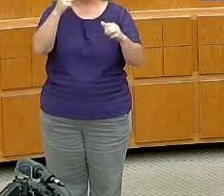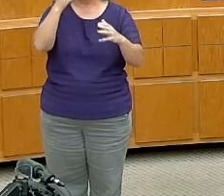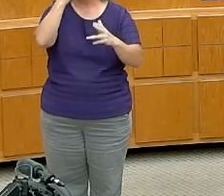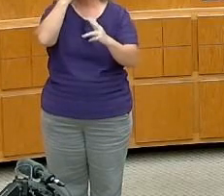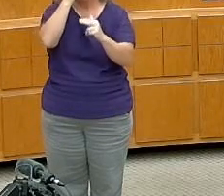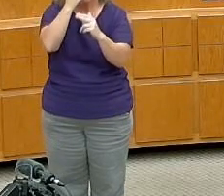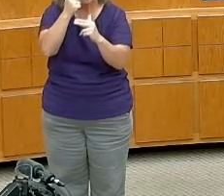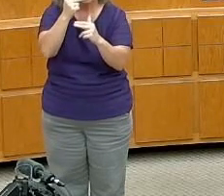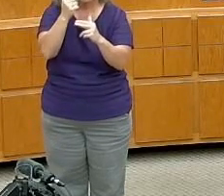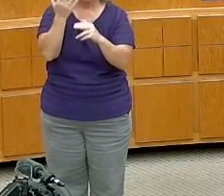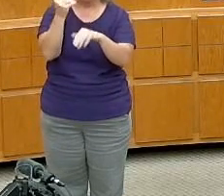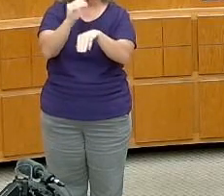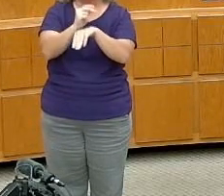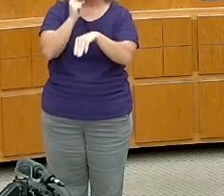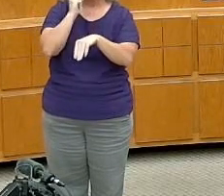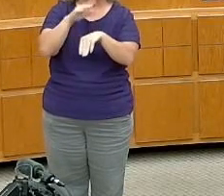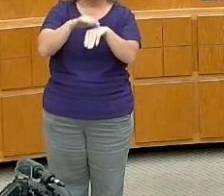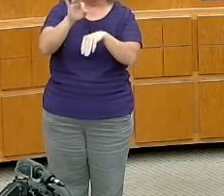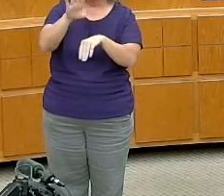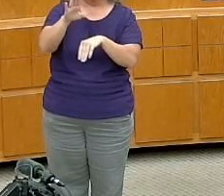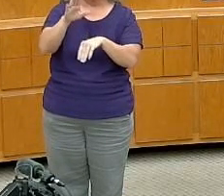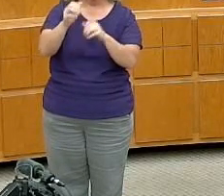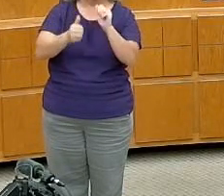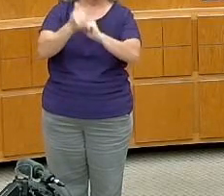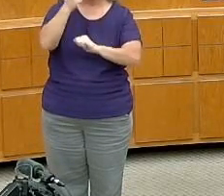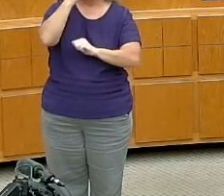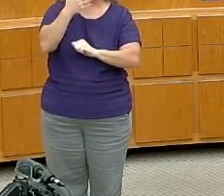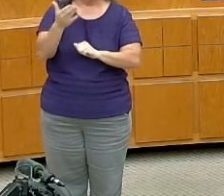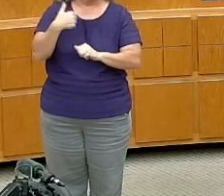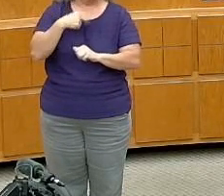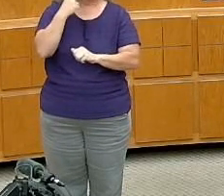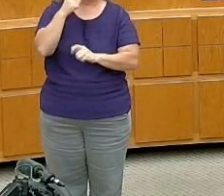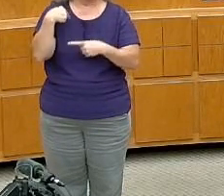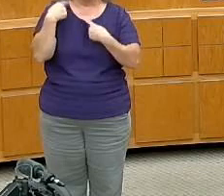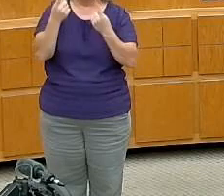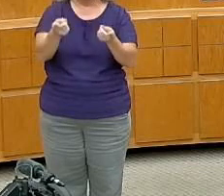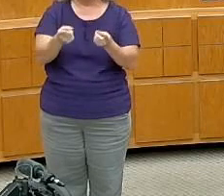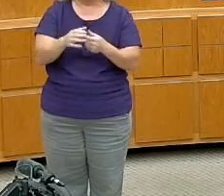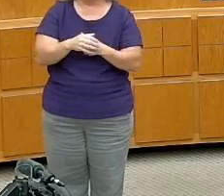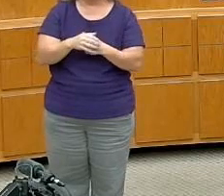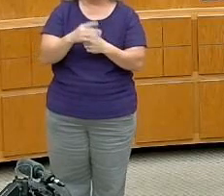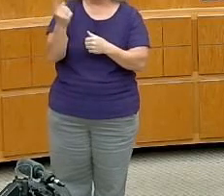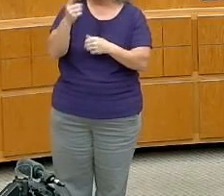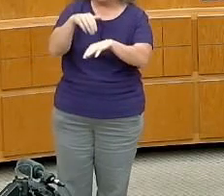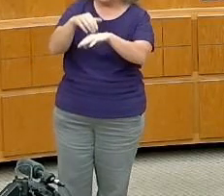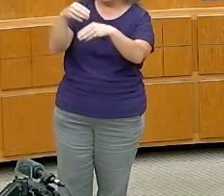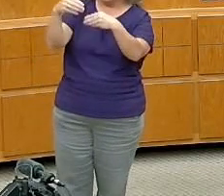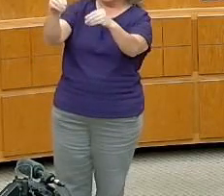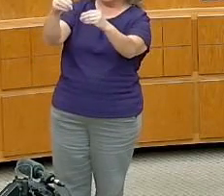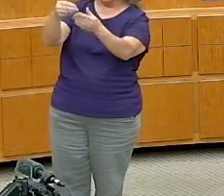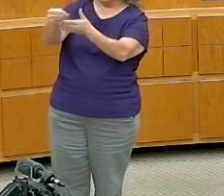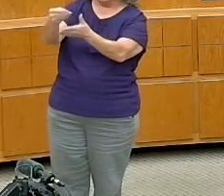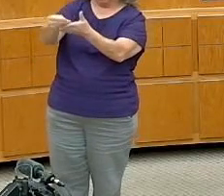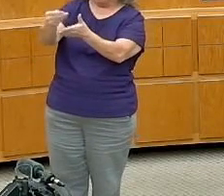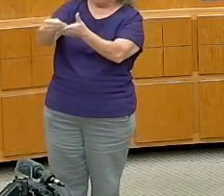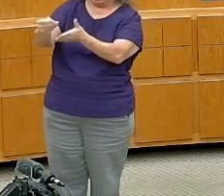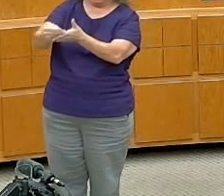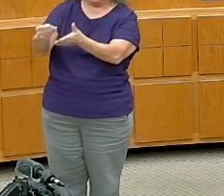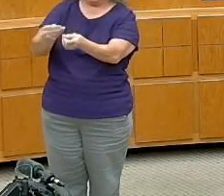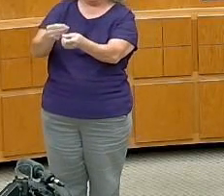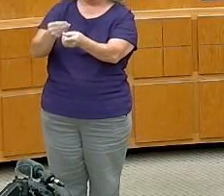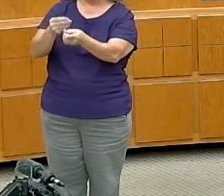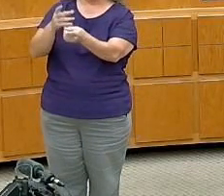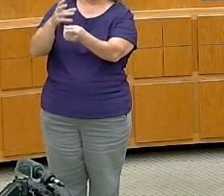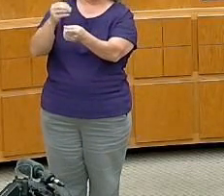the Facebook last night that I've seen in a while, and it was pretty creative. Somebody was at some store shopping, and he'd gone to the trouble to make